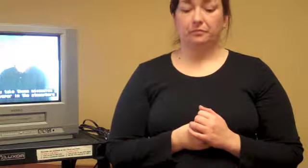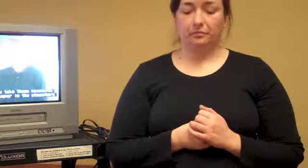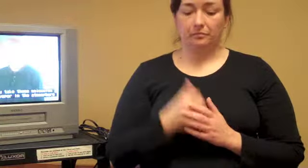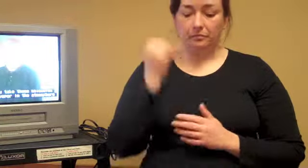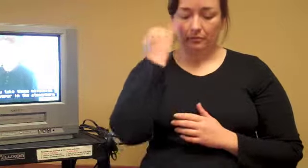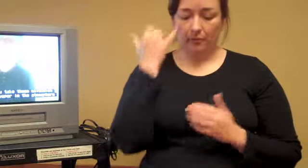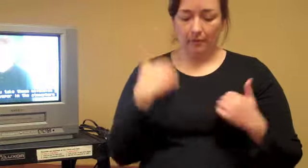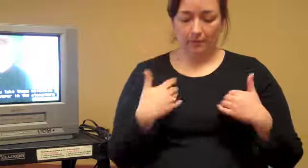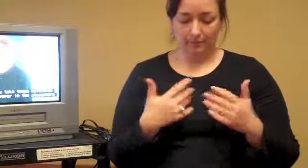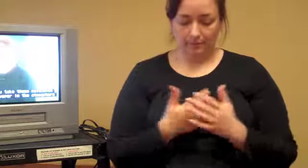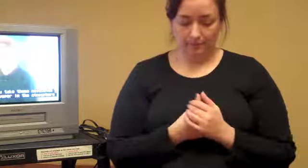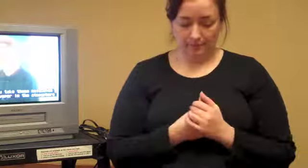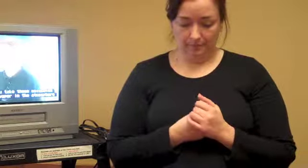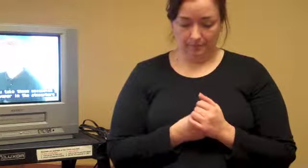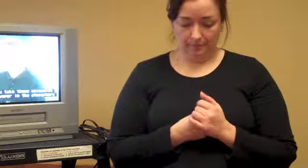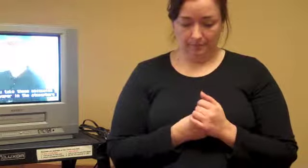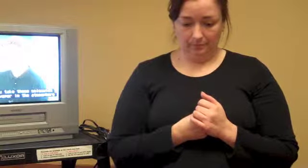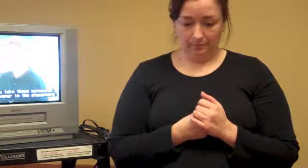take those